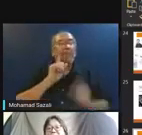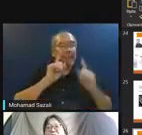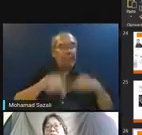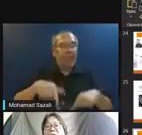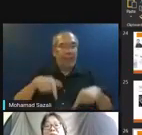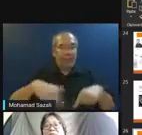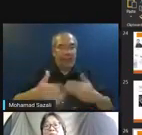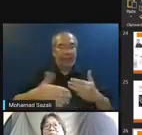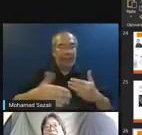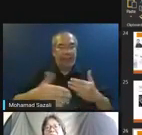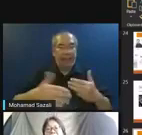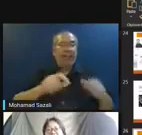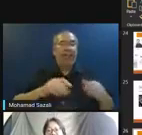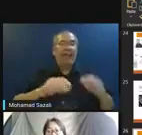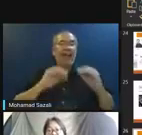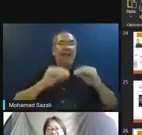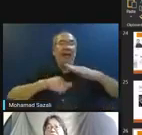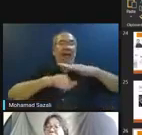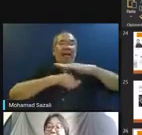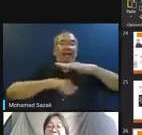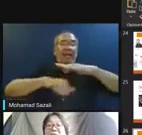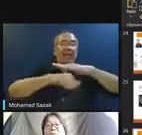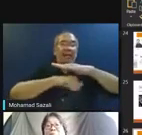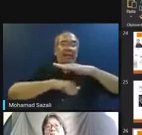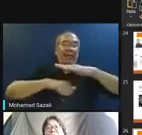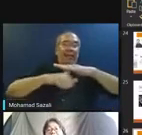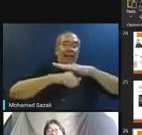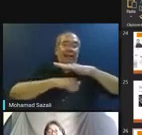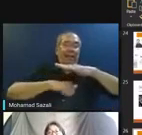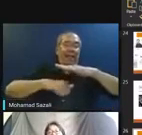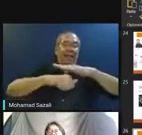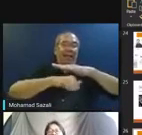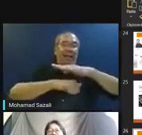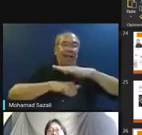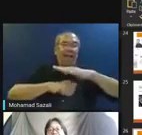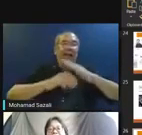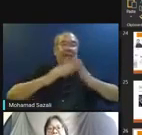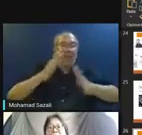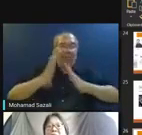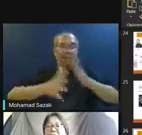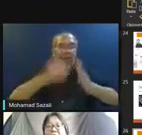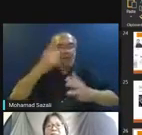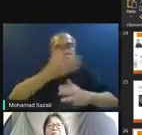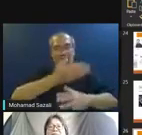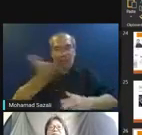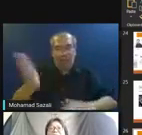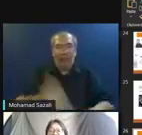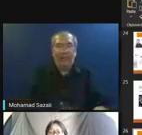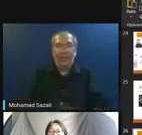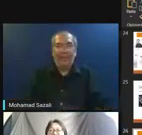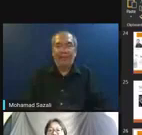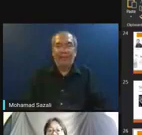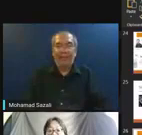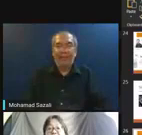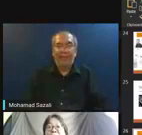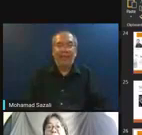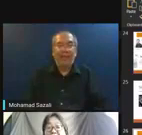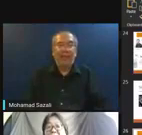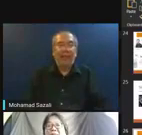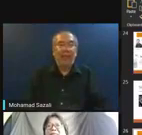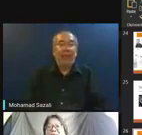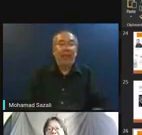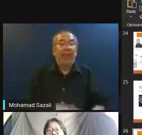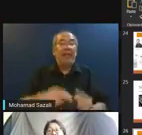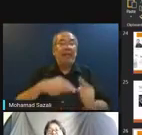are limitations when you're using online classes or online platform. But nevertheless, she will teach you some